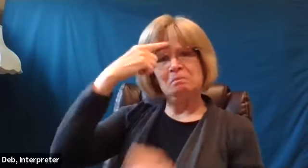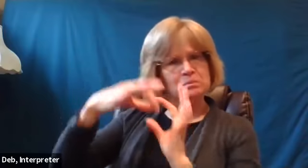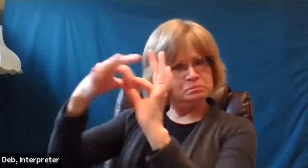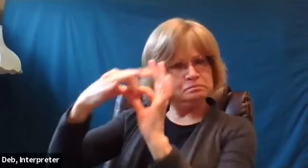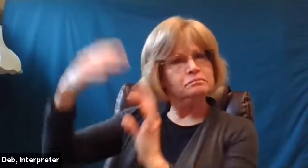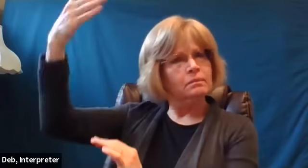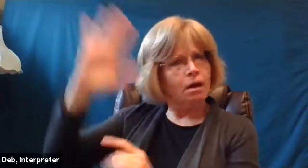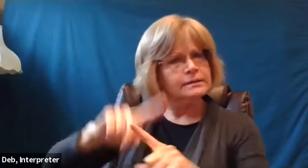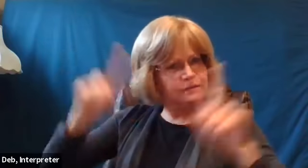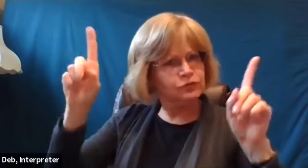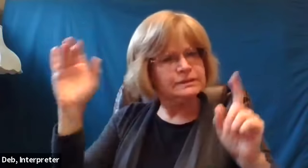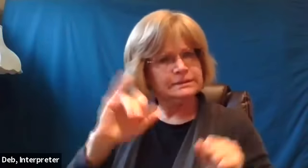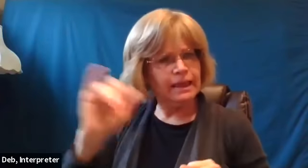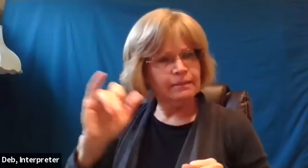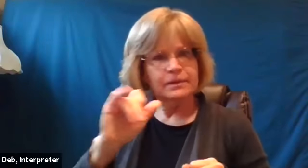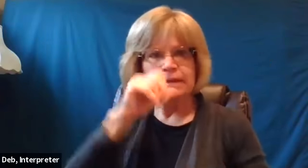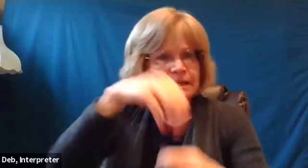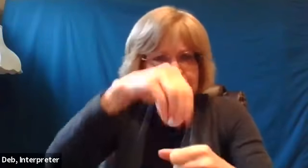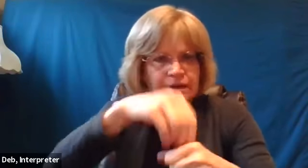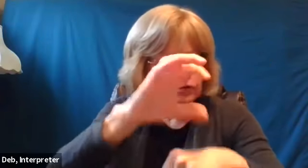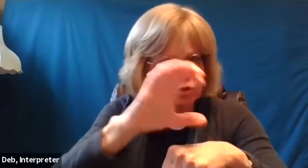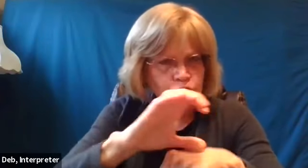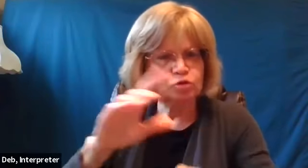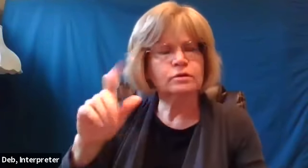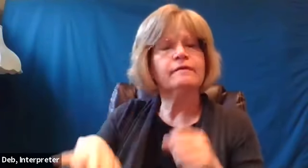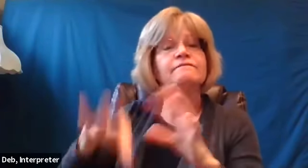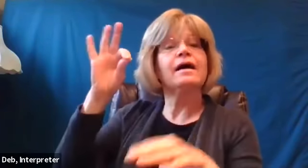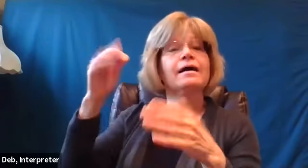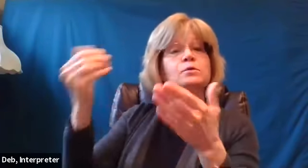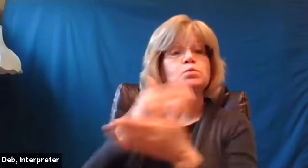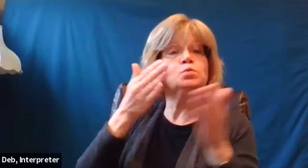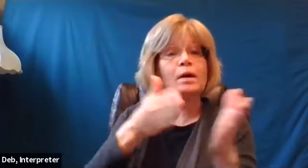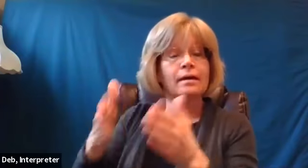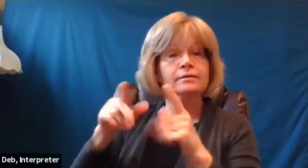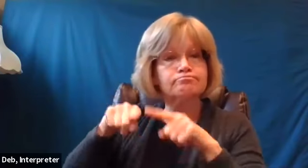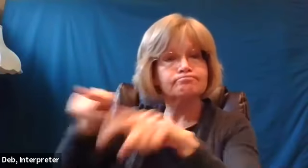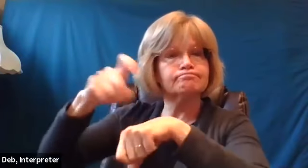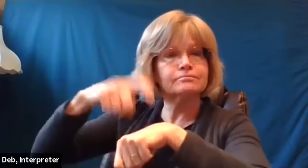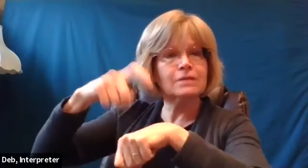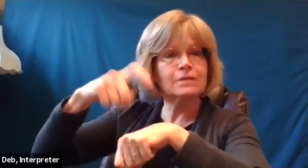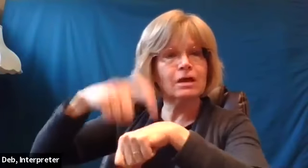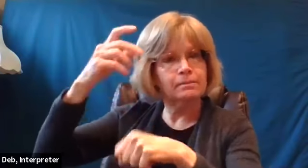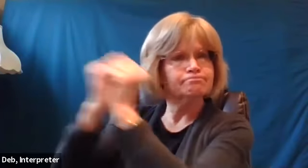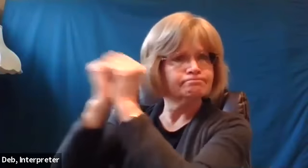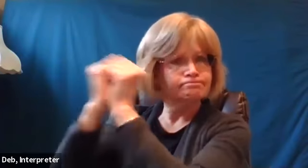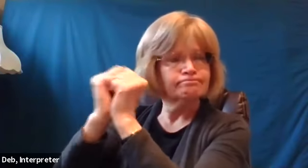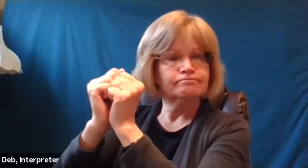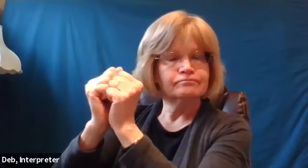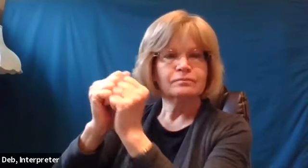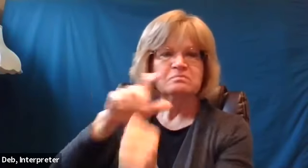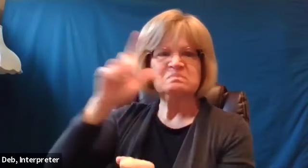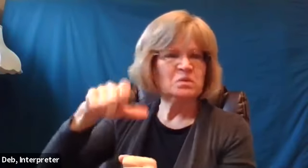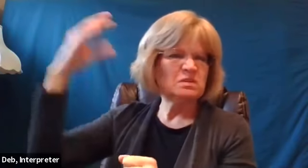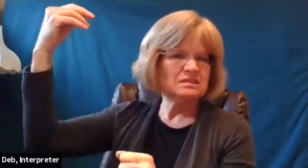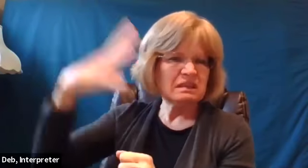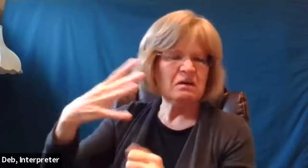about God as outside of the church building. We have to find new ways to spend time with God. Our relationship with God doesn't need sunlight,